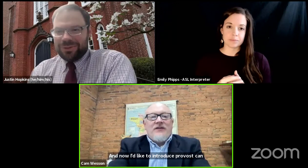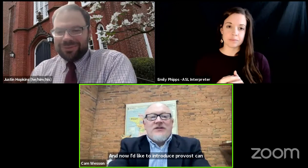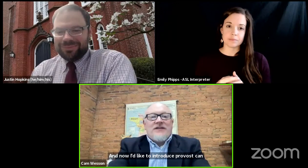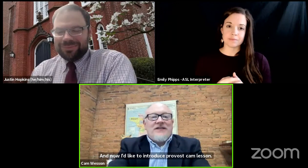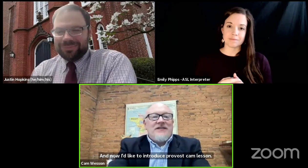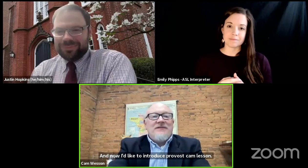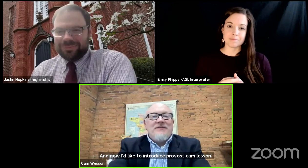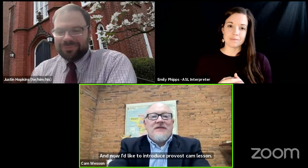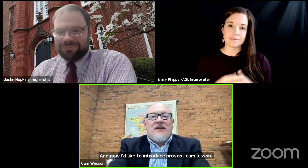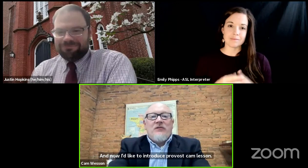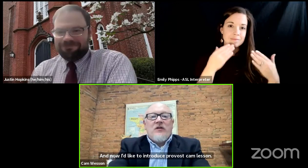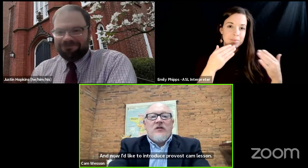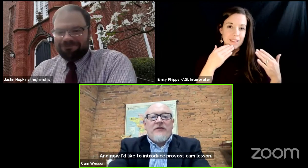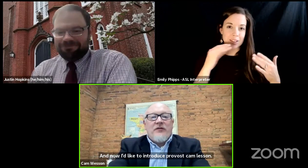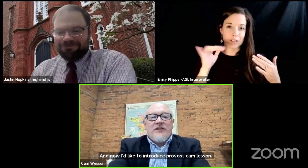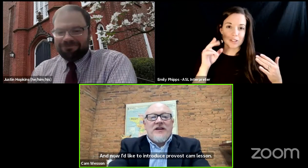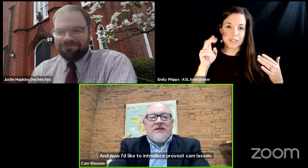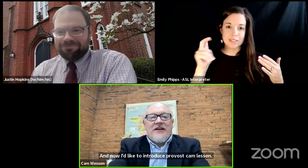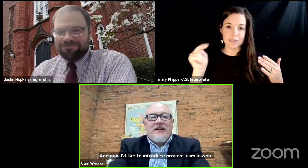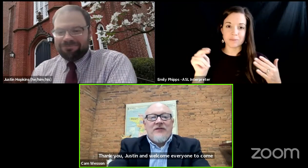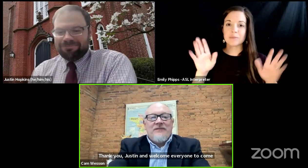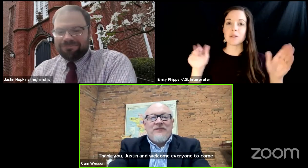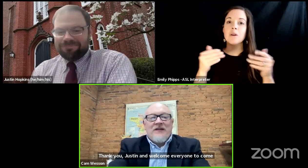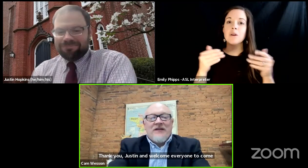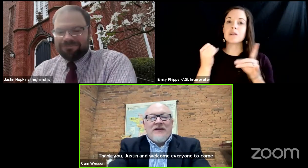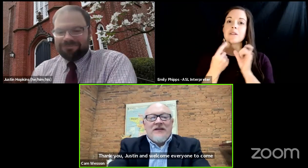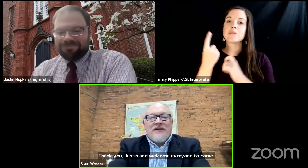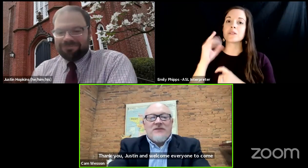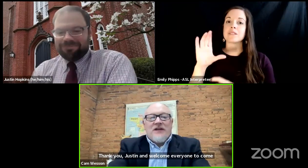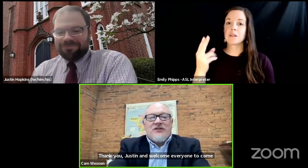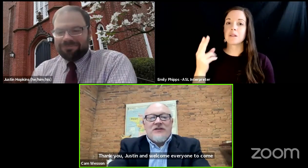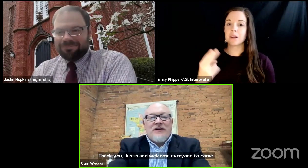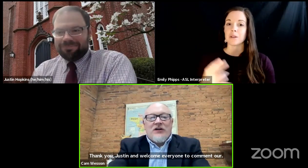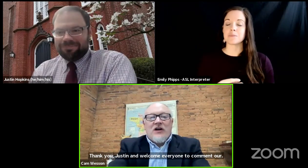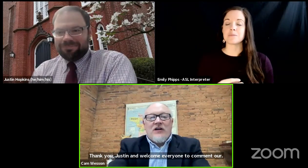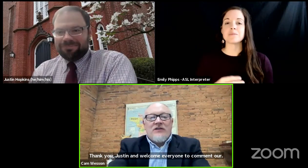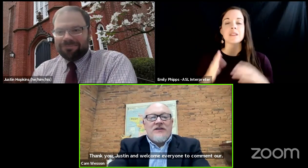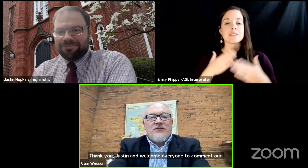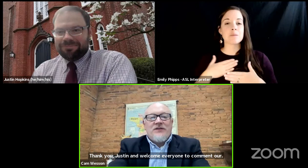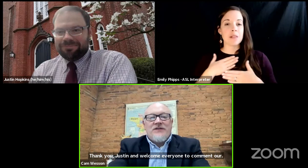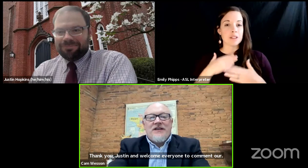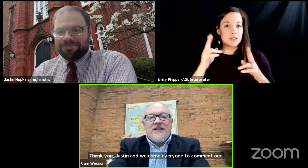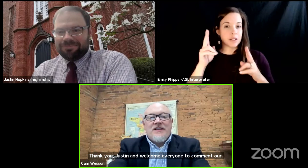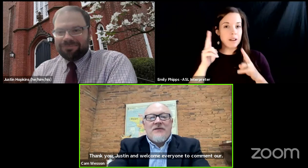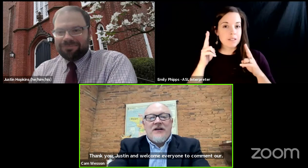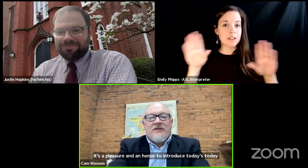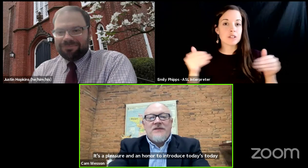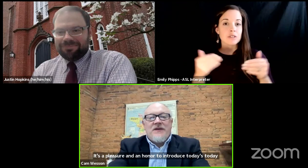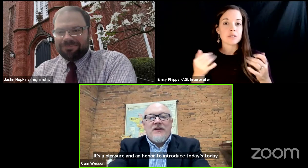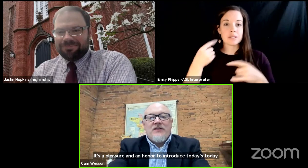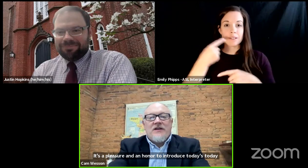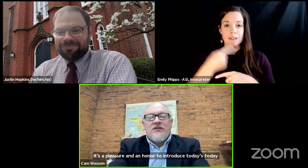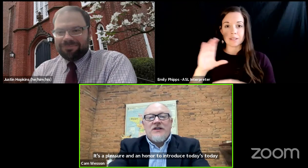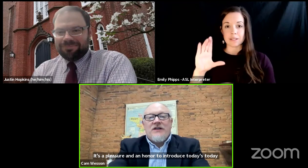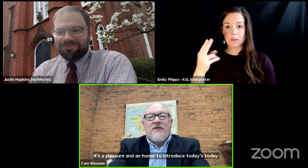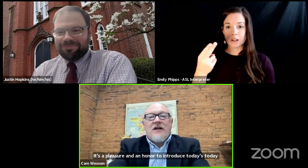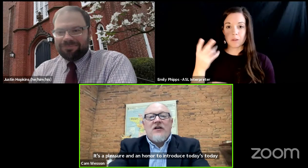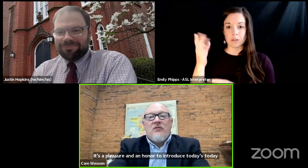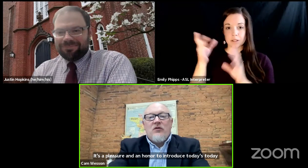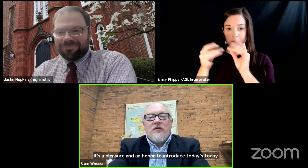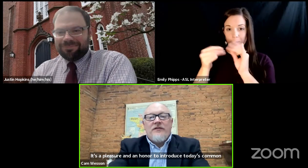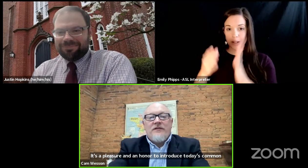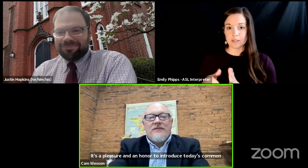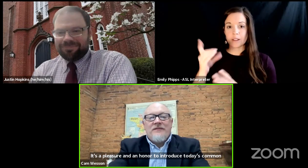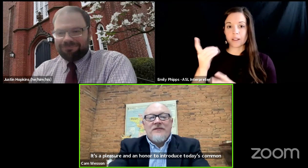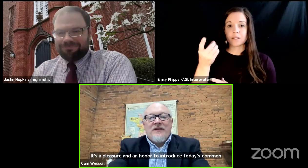Provost. Thank you, Justin, and welcome everyone to Common Hour. It's a pleasure and an honor to introduce today's Common Hour speaker, Dr. Jennifer